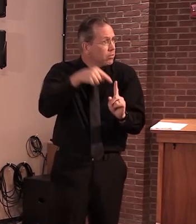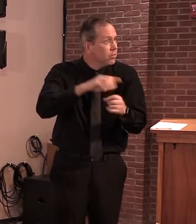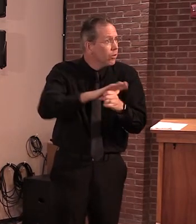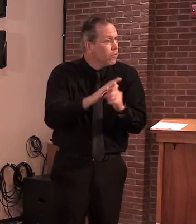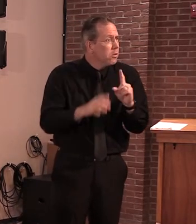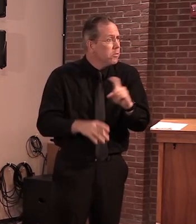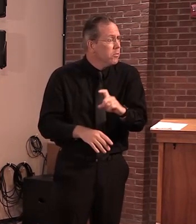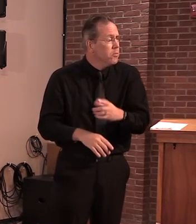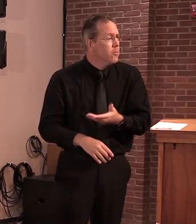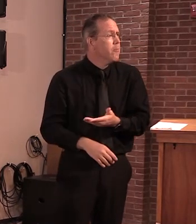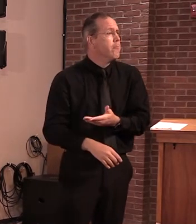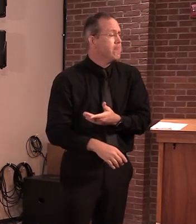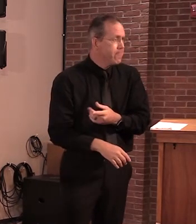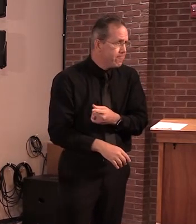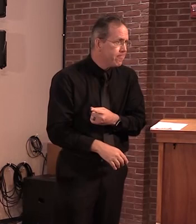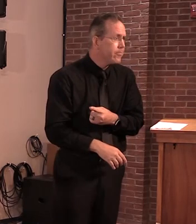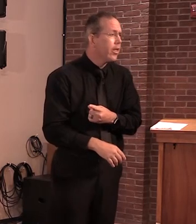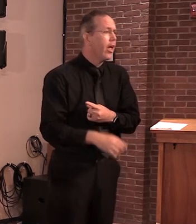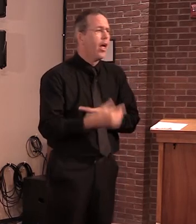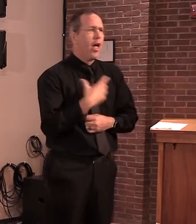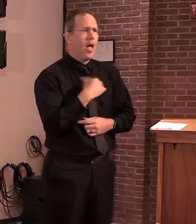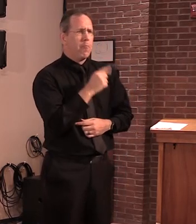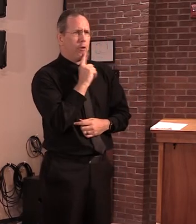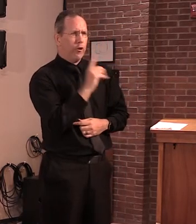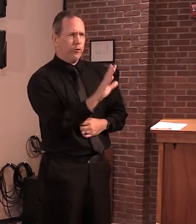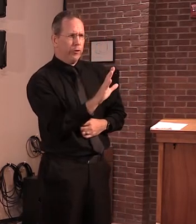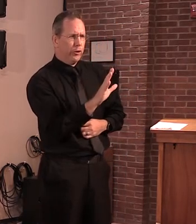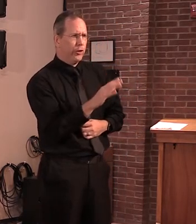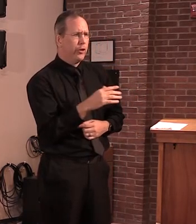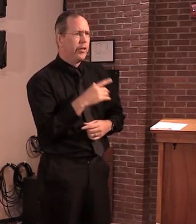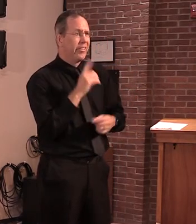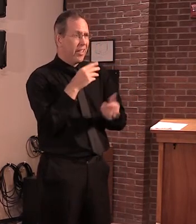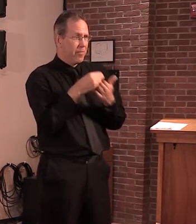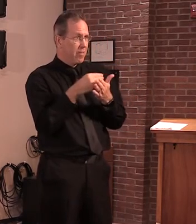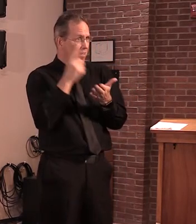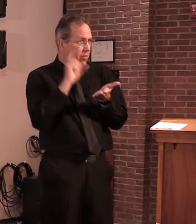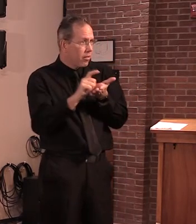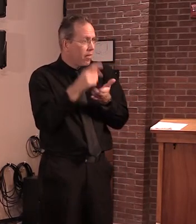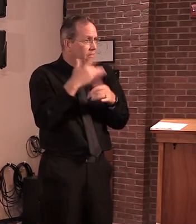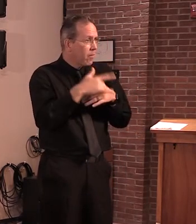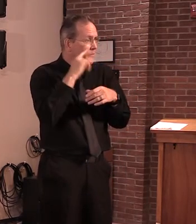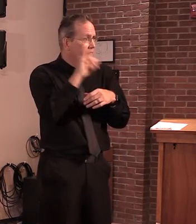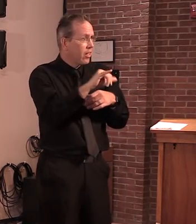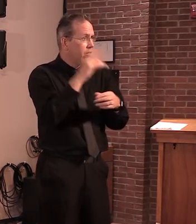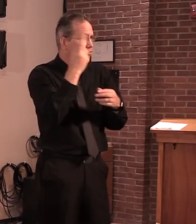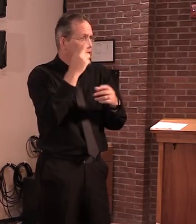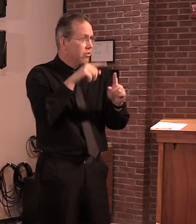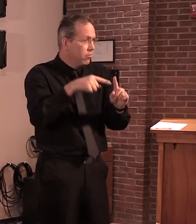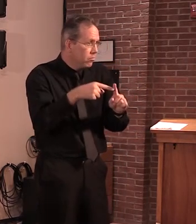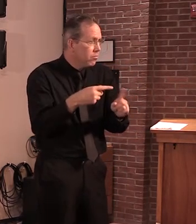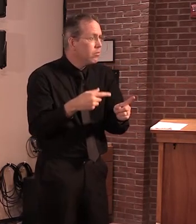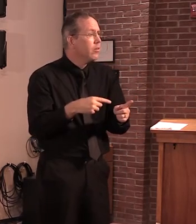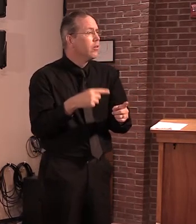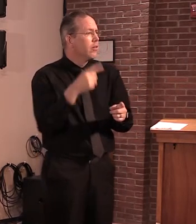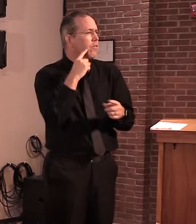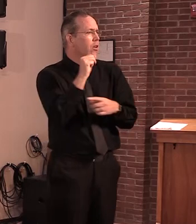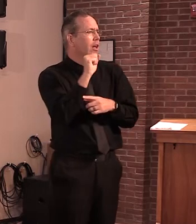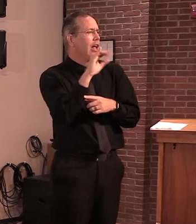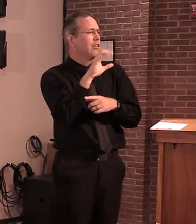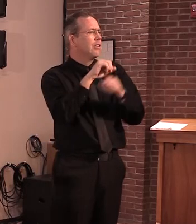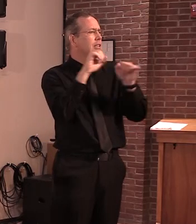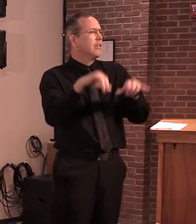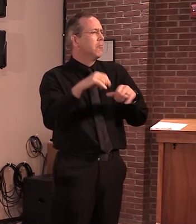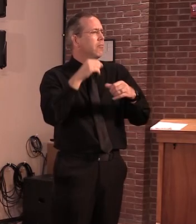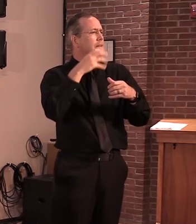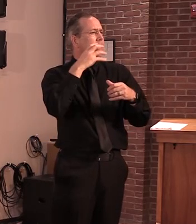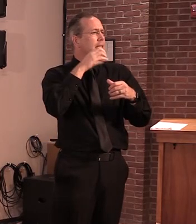water, and so to speak, but there are a number of priorities related to reopening school, and HVAC is one of them. I think